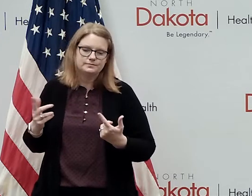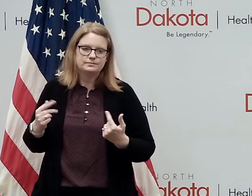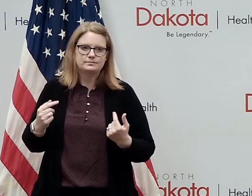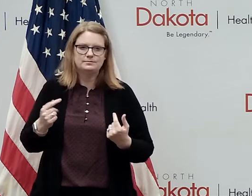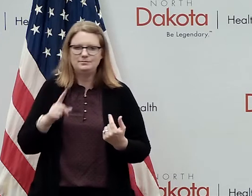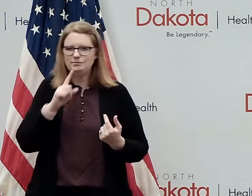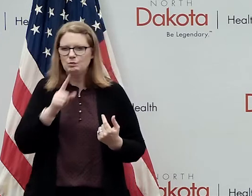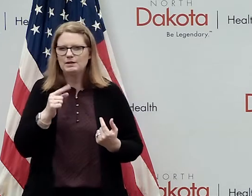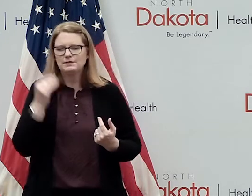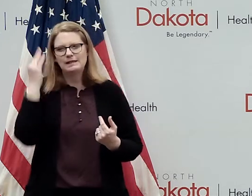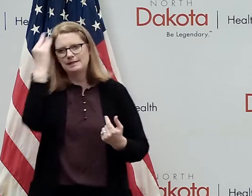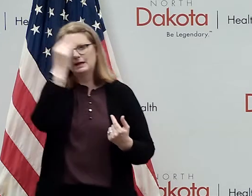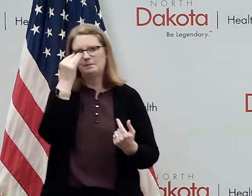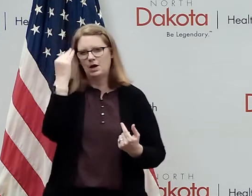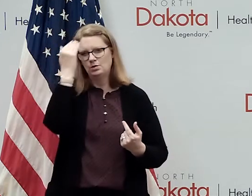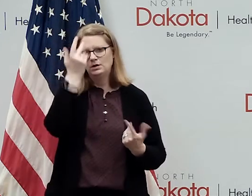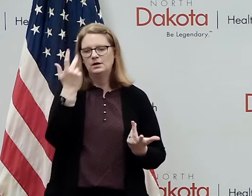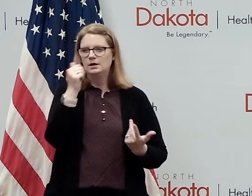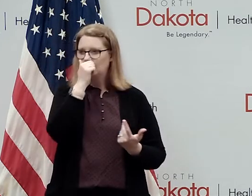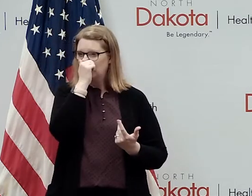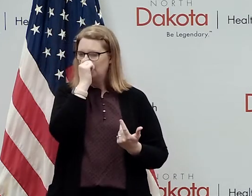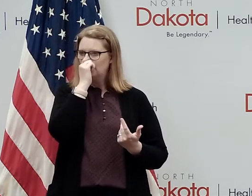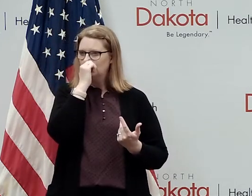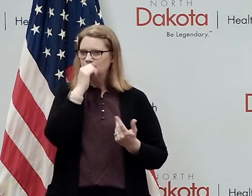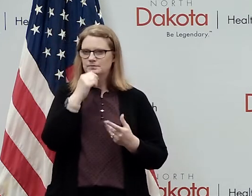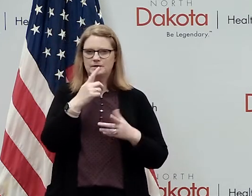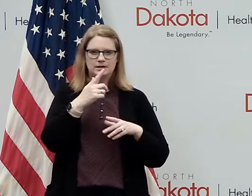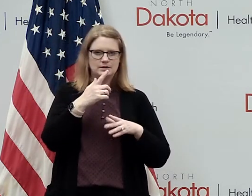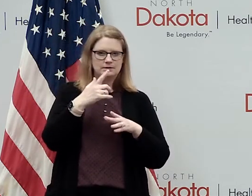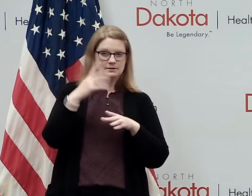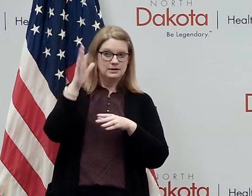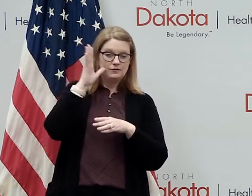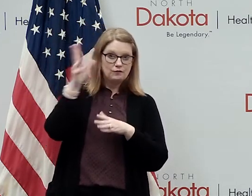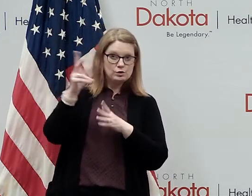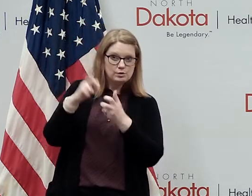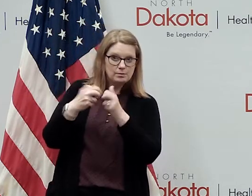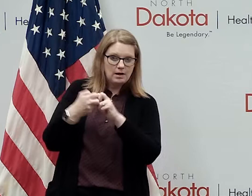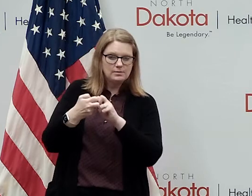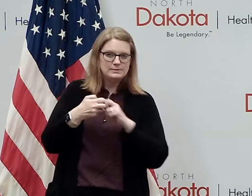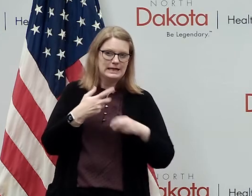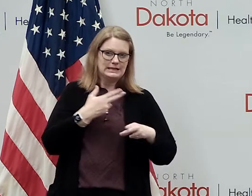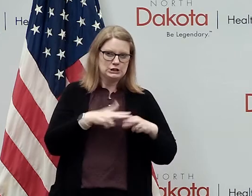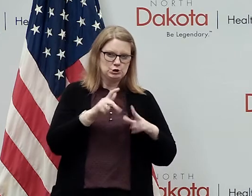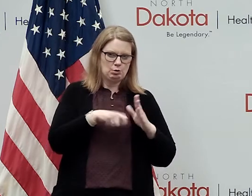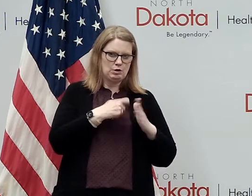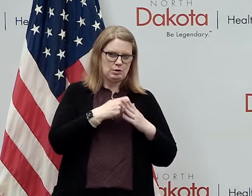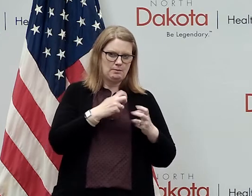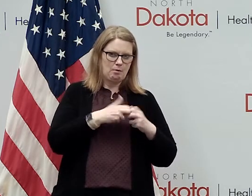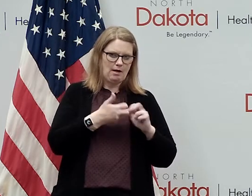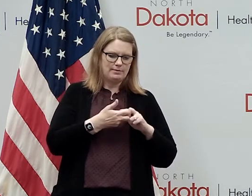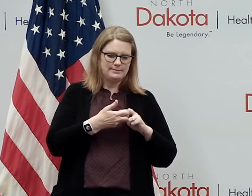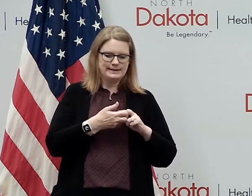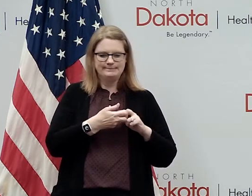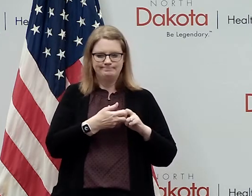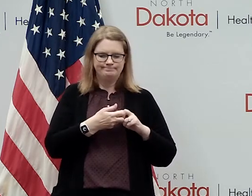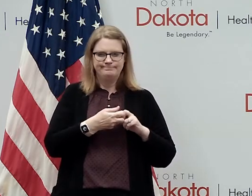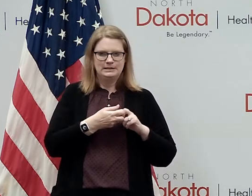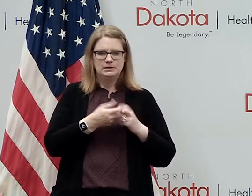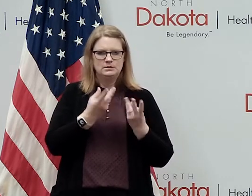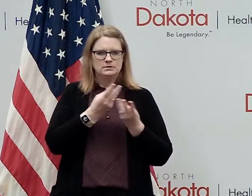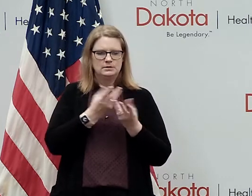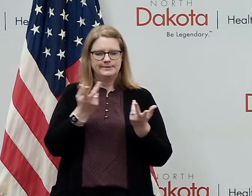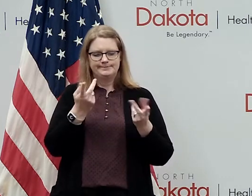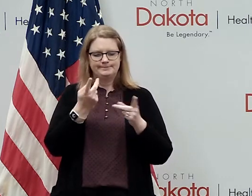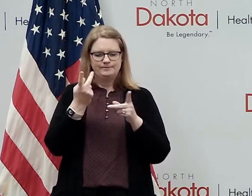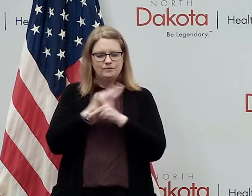through the long-term problem and the short-term problem as we want to try to figure out a way is how the best way to take care of our elders